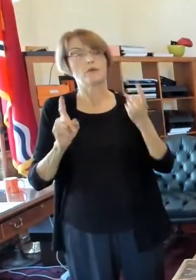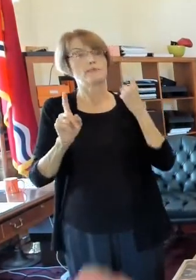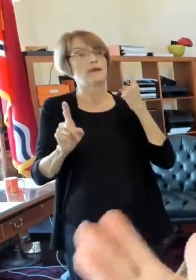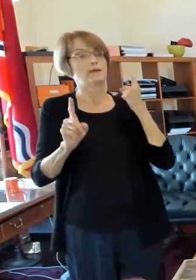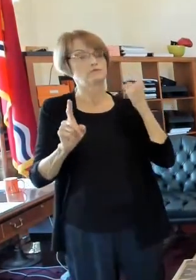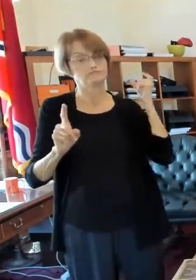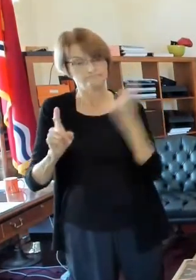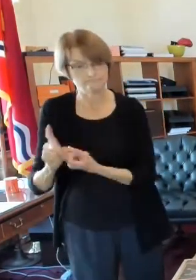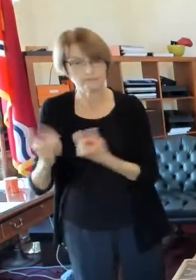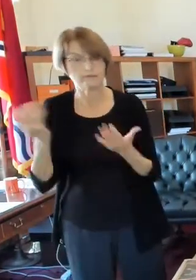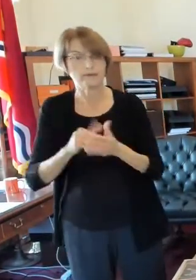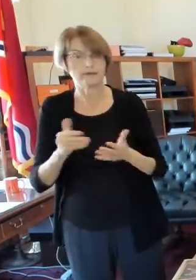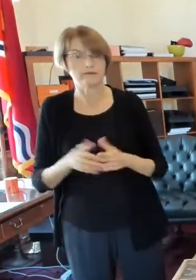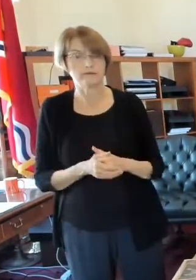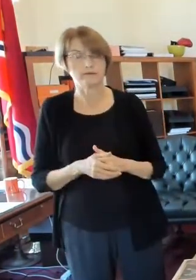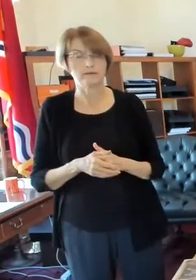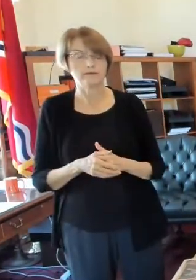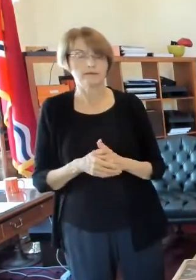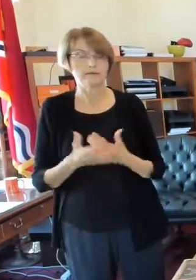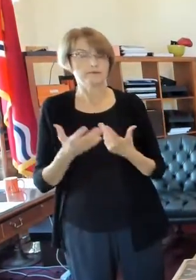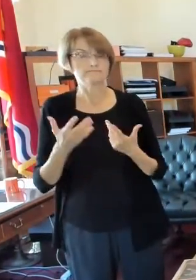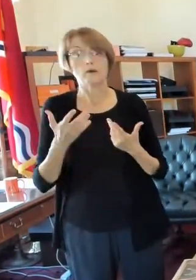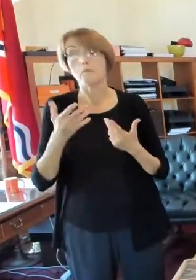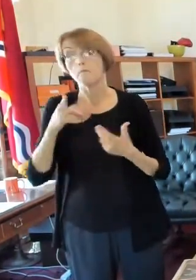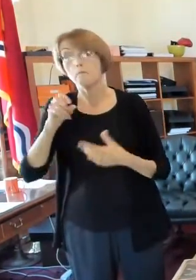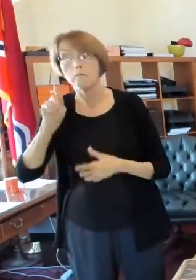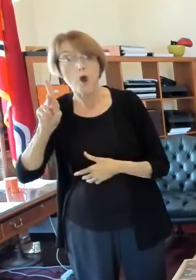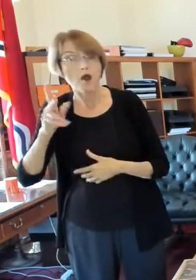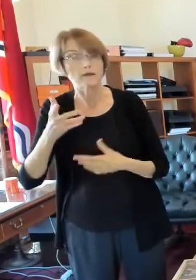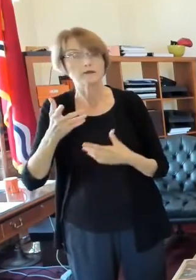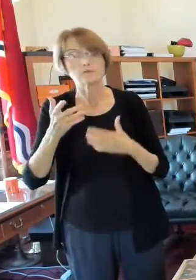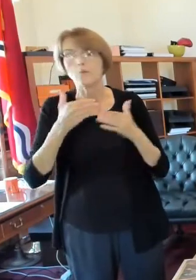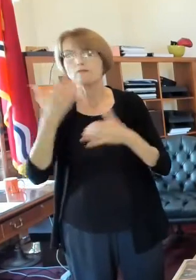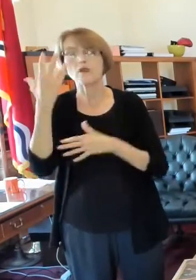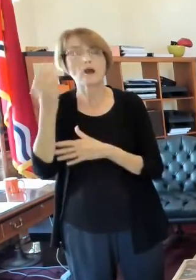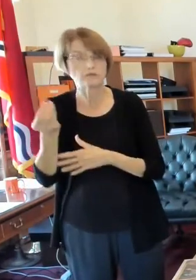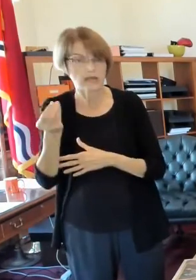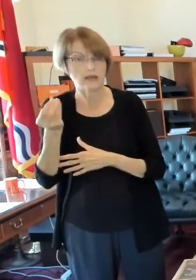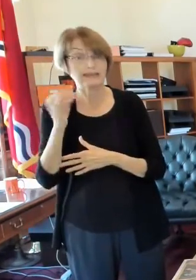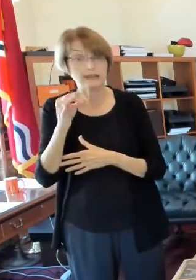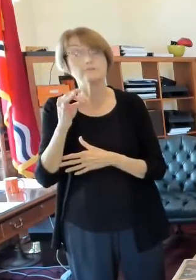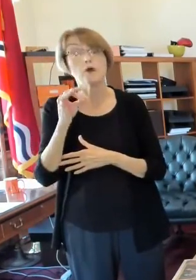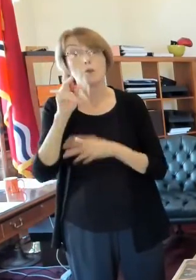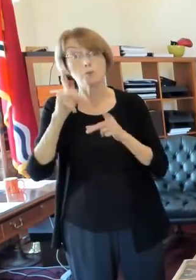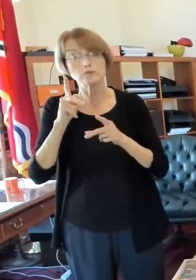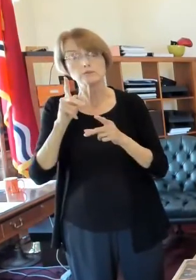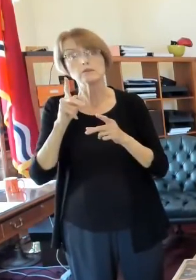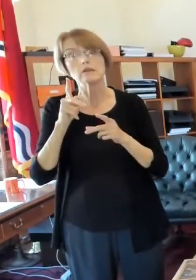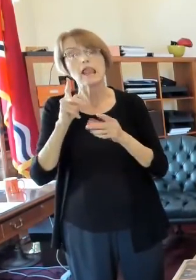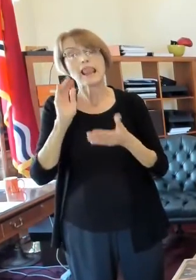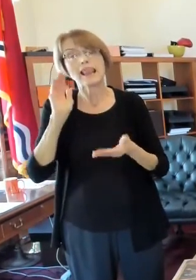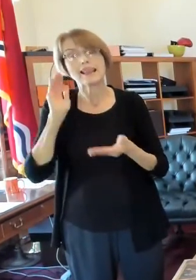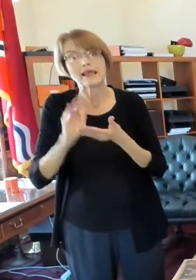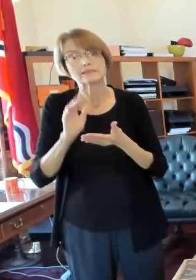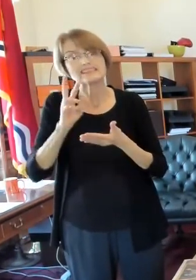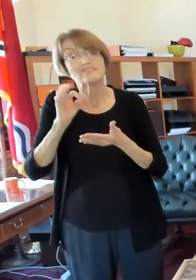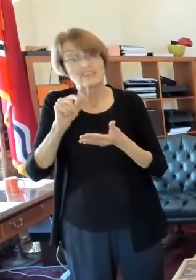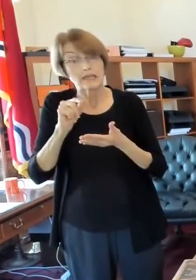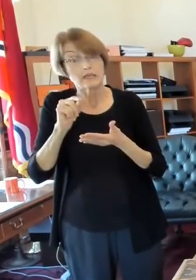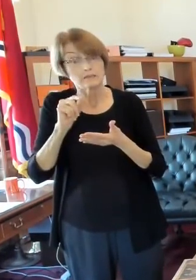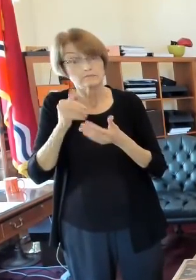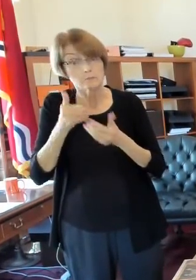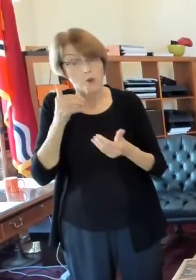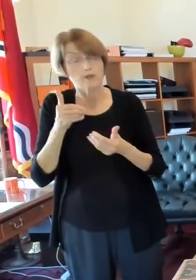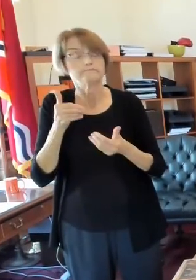So that's the deal with sidewalks or with parks or wherever you might be outdoors. 2 more COVID questions,